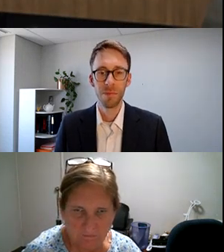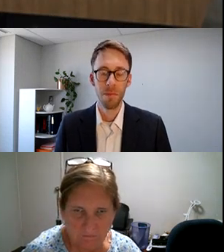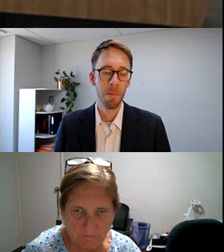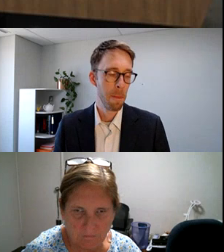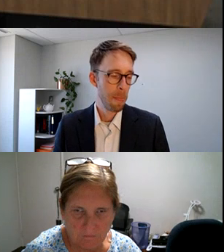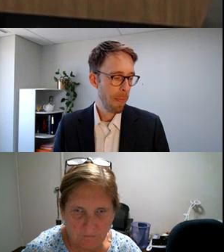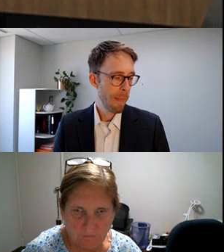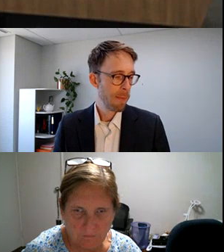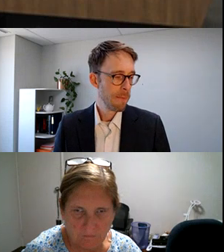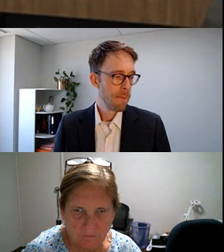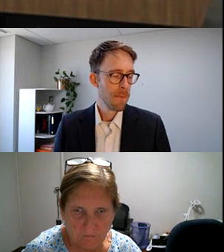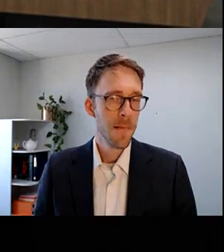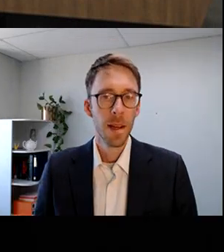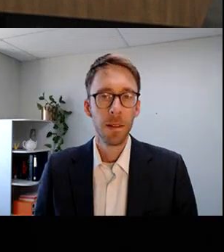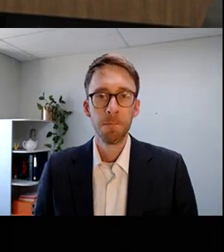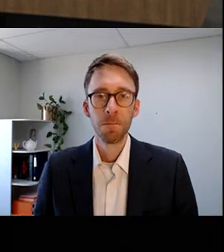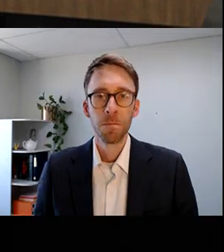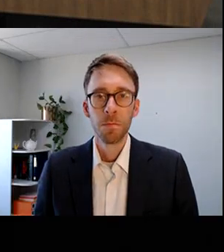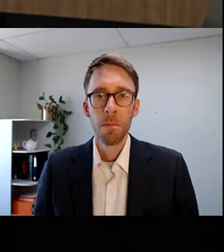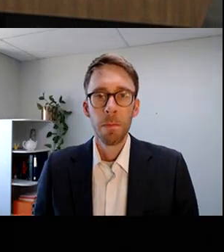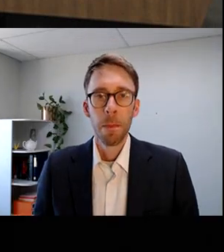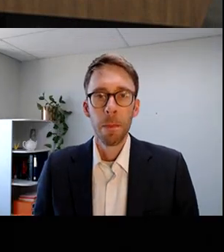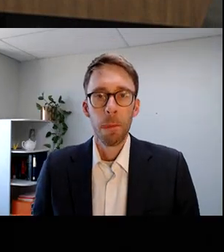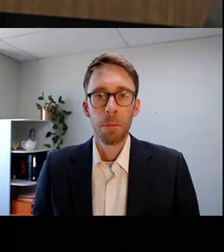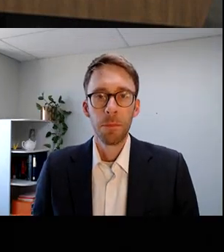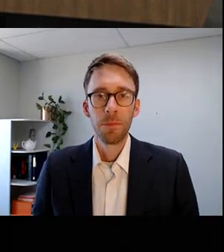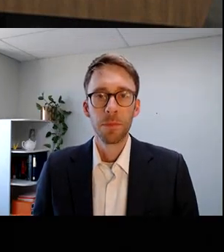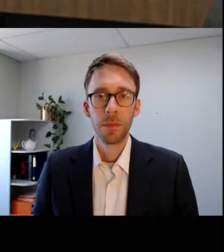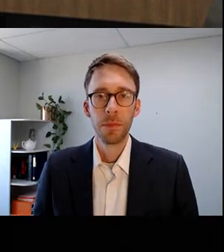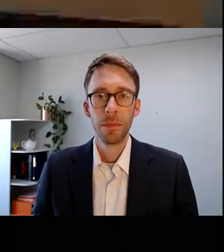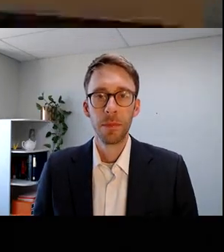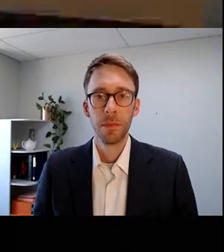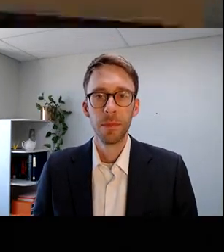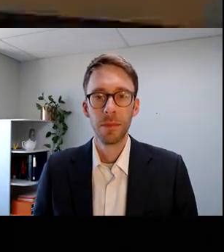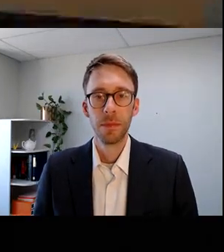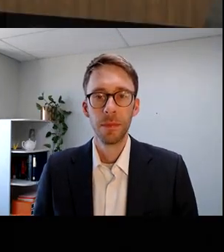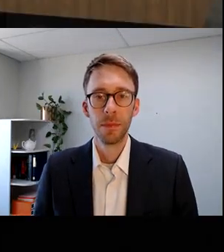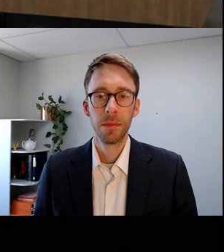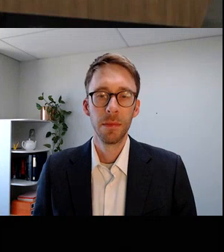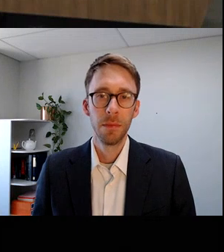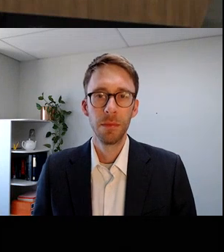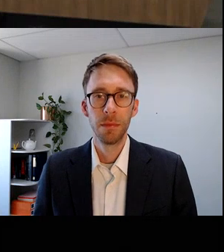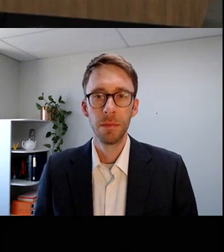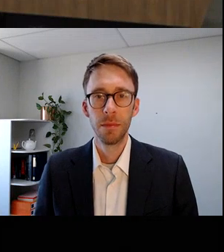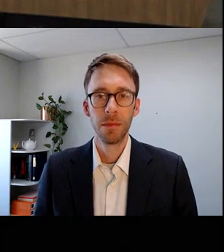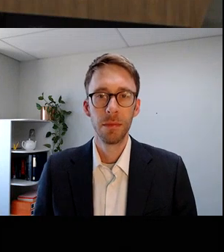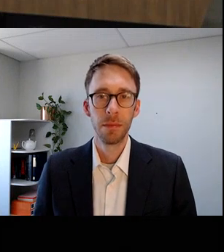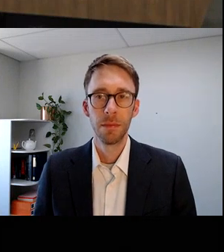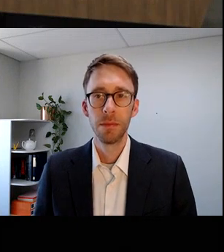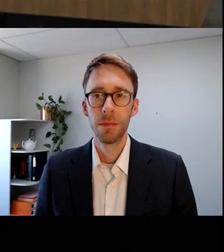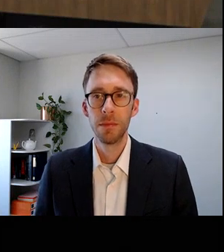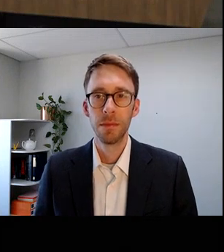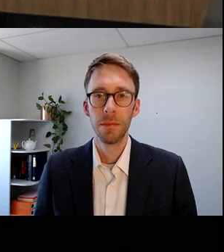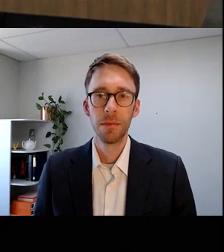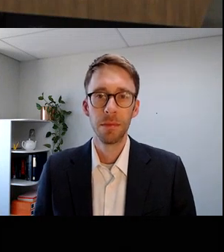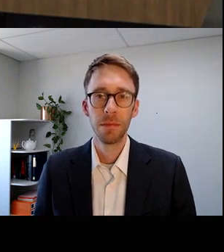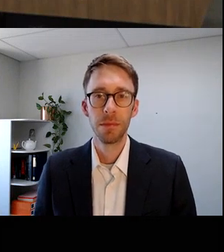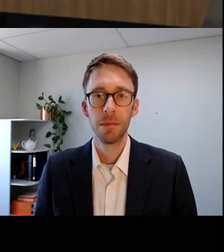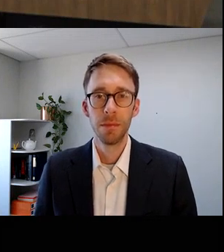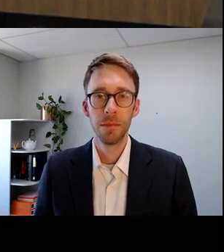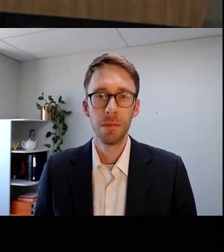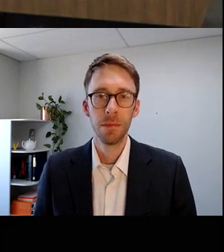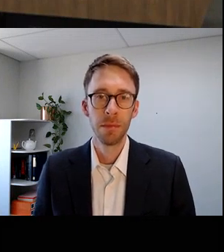health service disability access and inclusion plan 2022 to 2027. So they're there for you to read, and